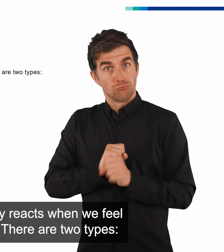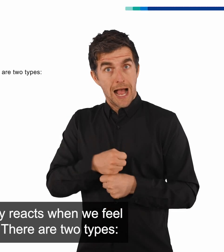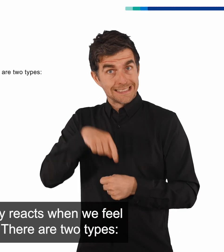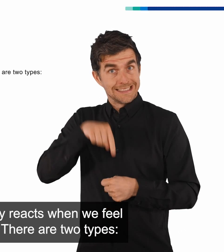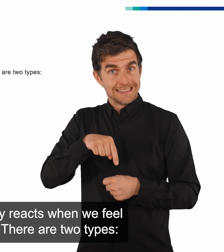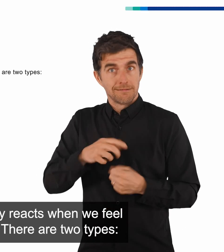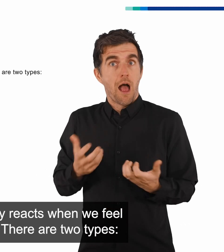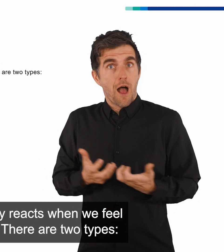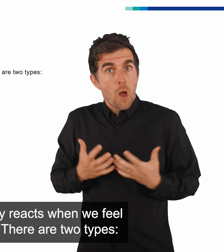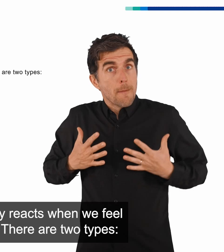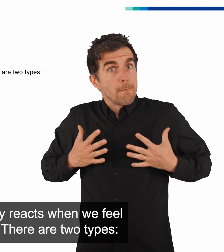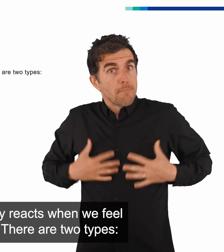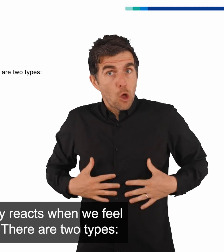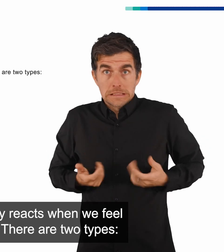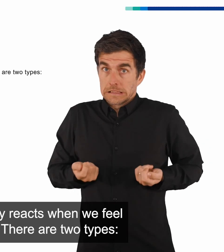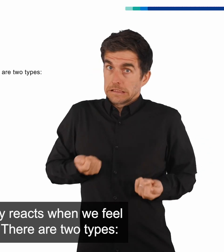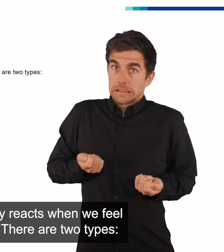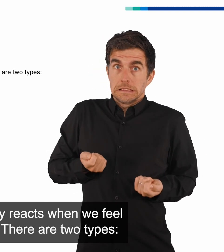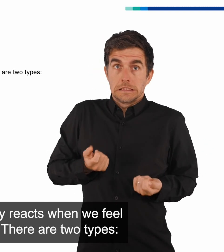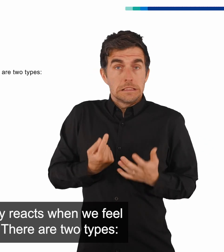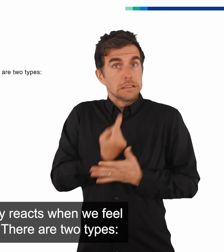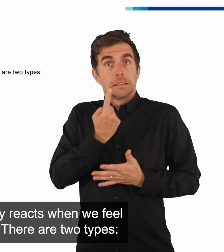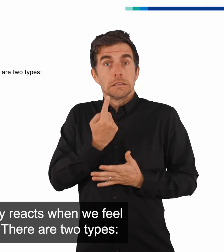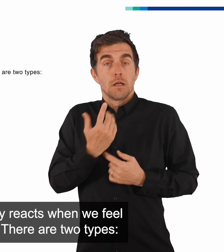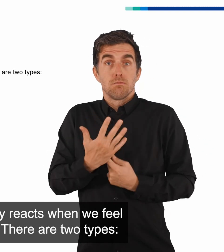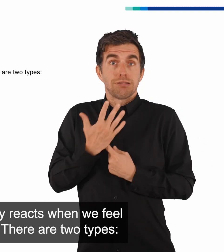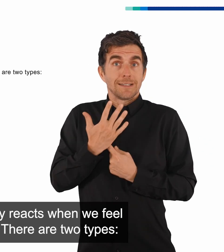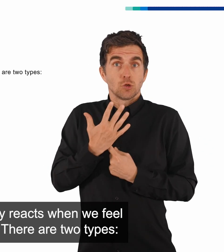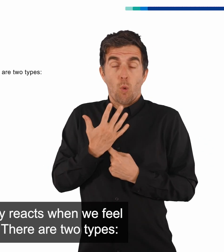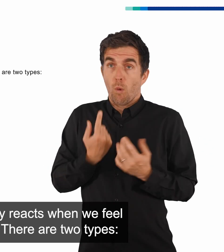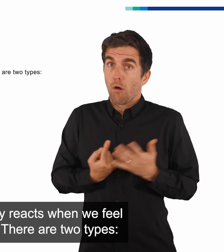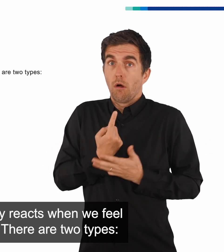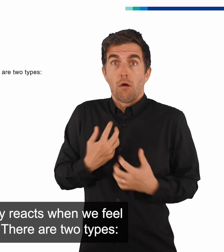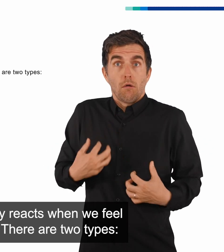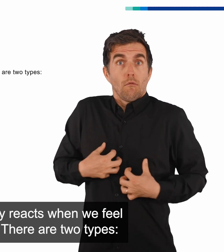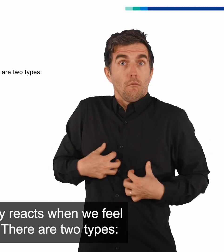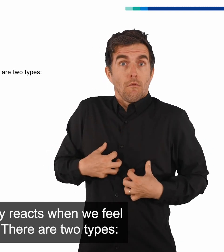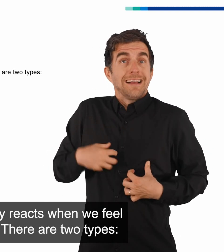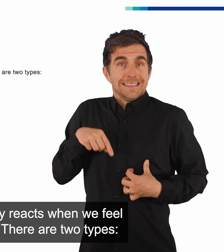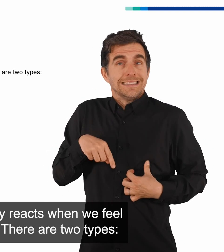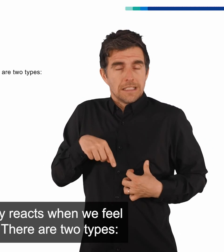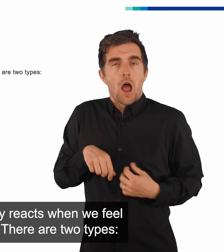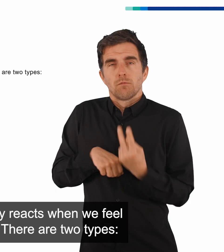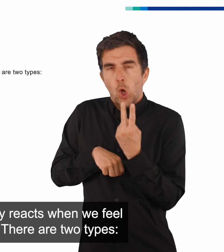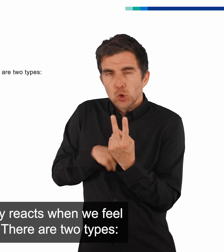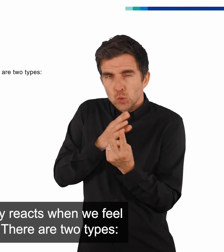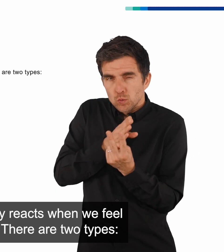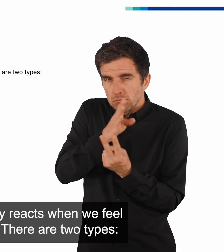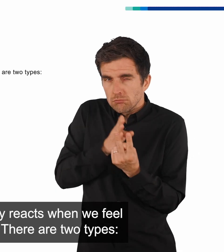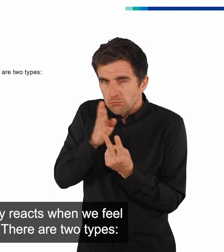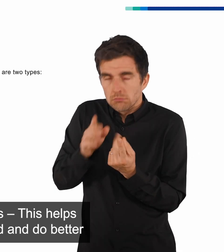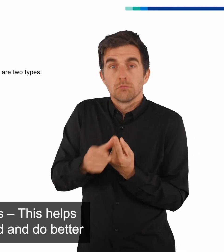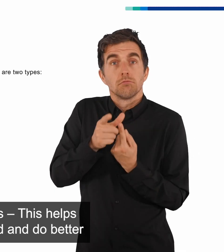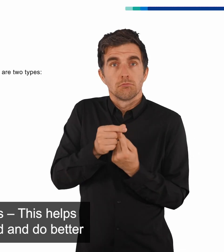Stress is how our body reacts when we feel pressured or scared. There are two types. Good stress.